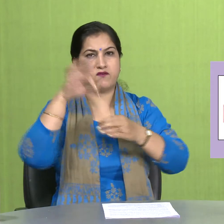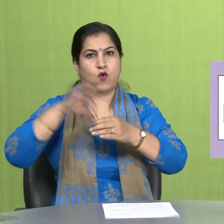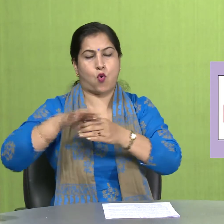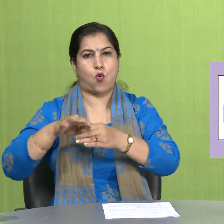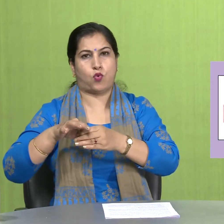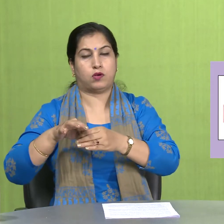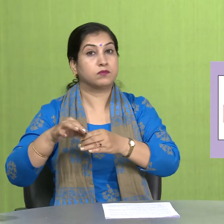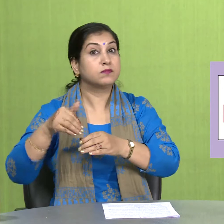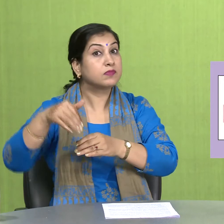the elections.